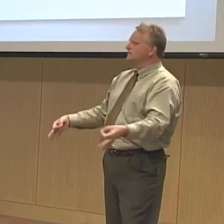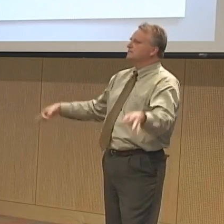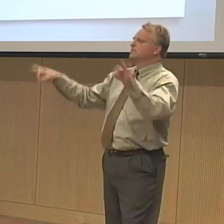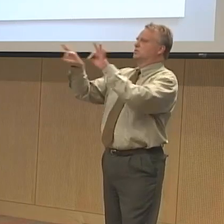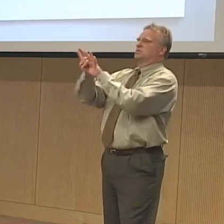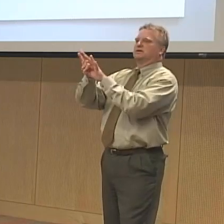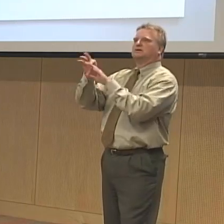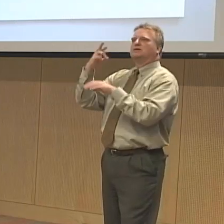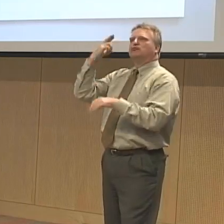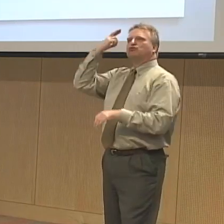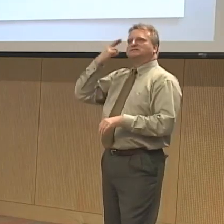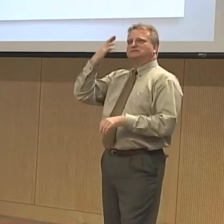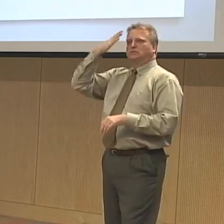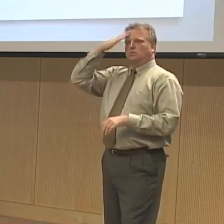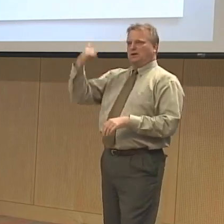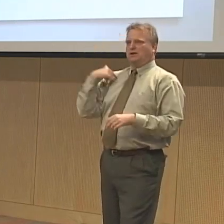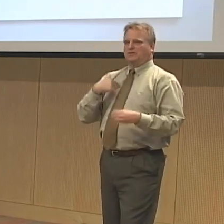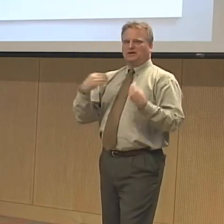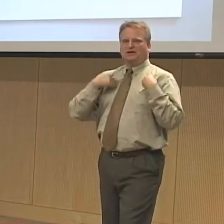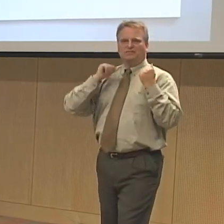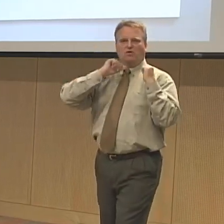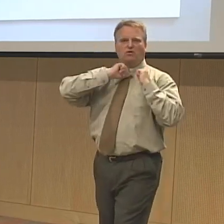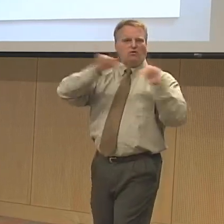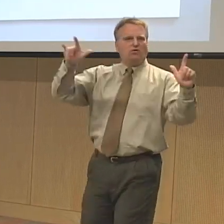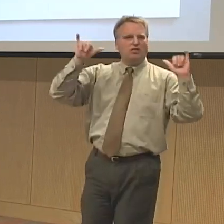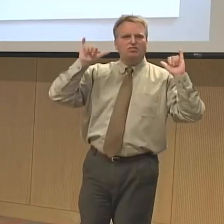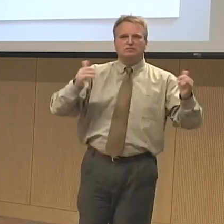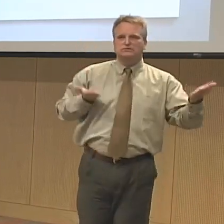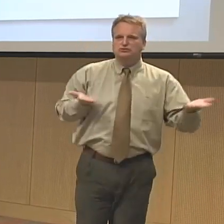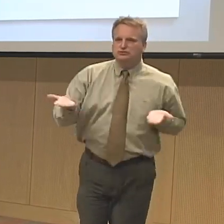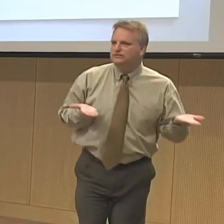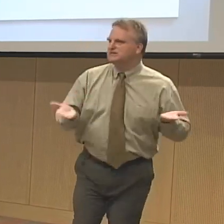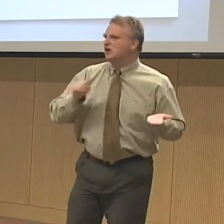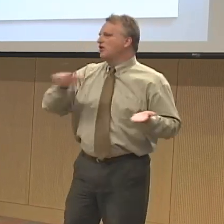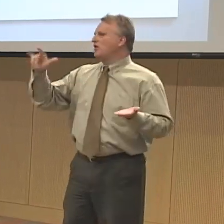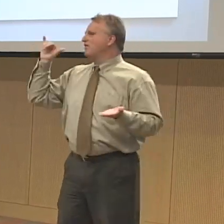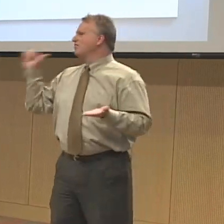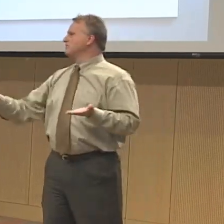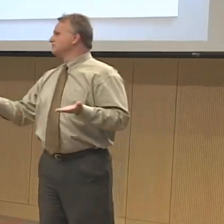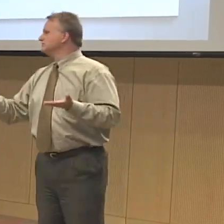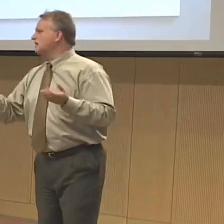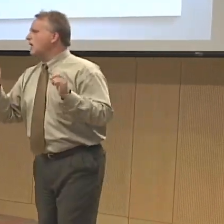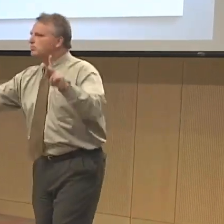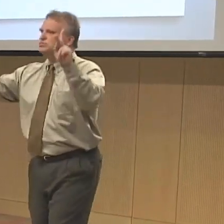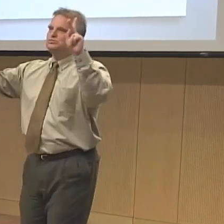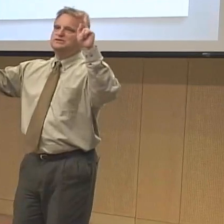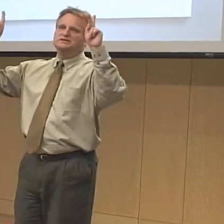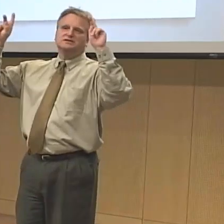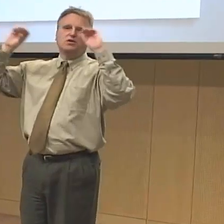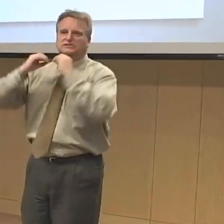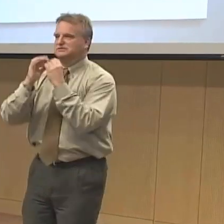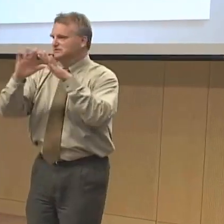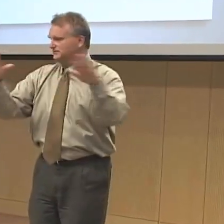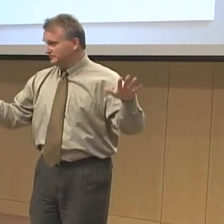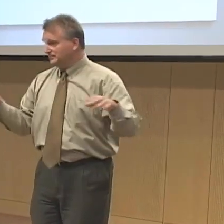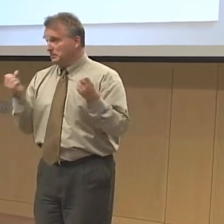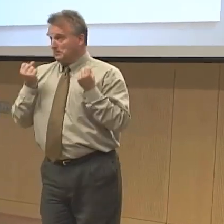The schools for the deaf provided those leaders. And as a result, history has provided these leaders